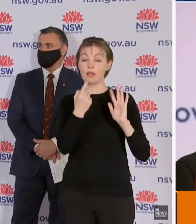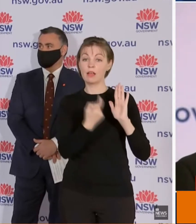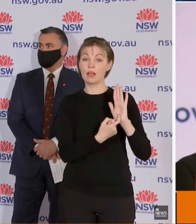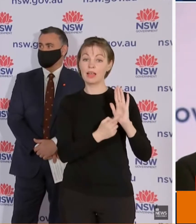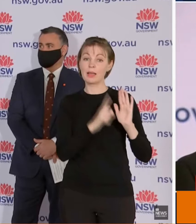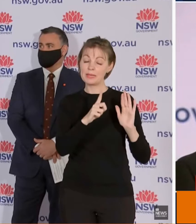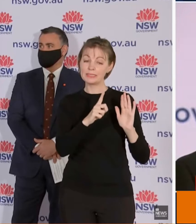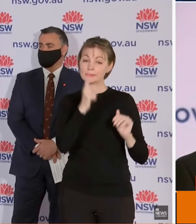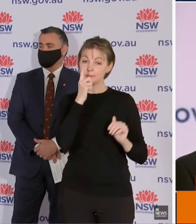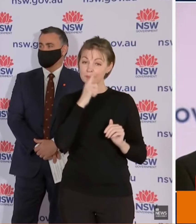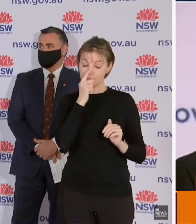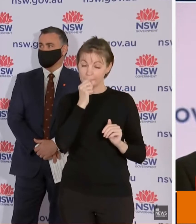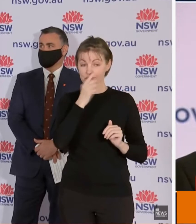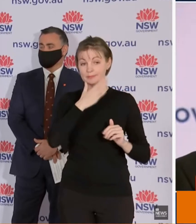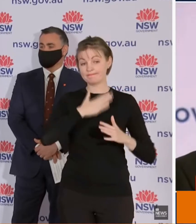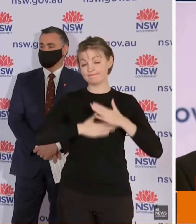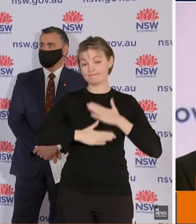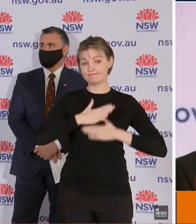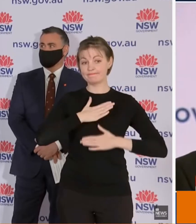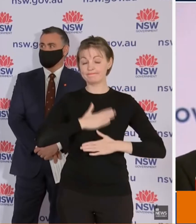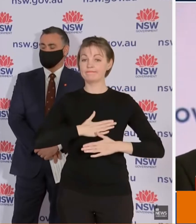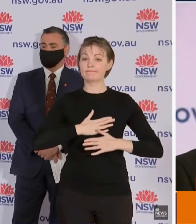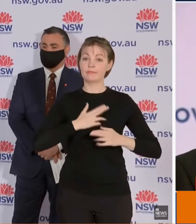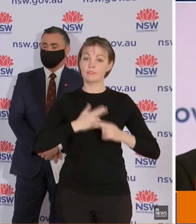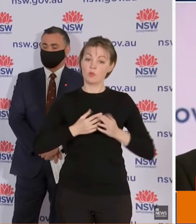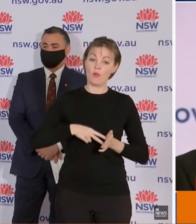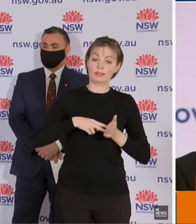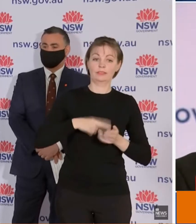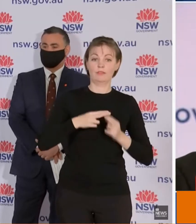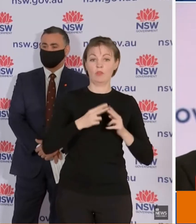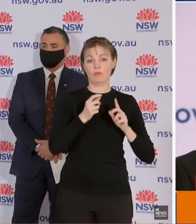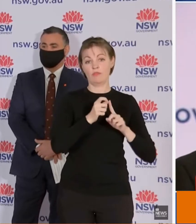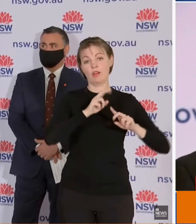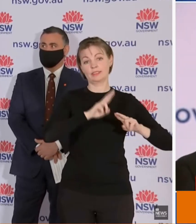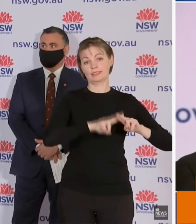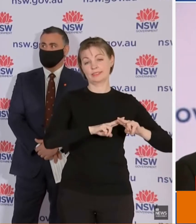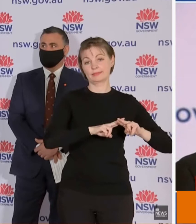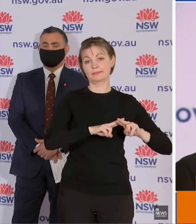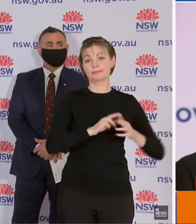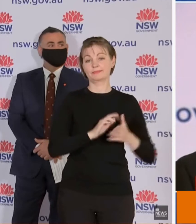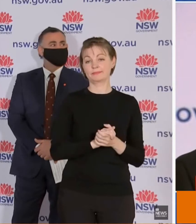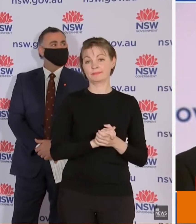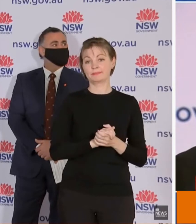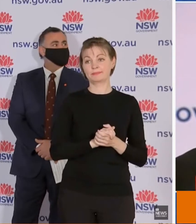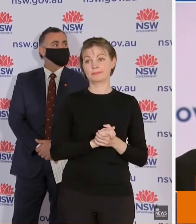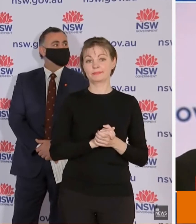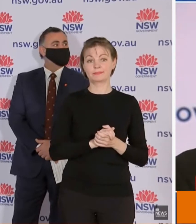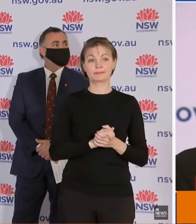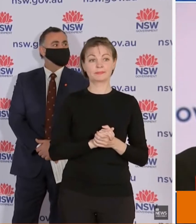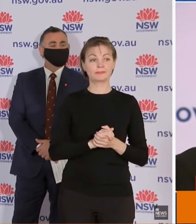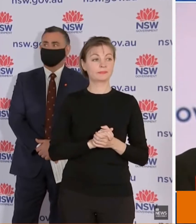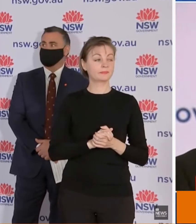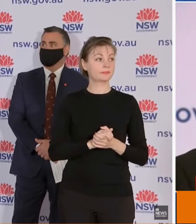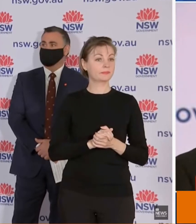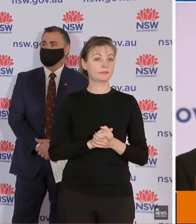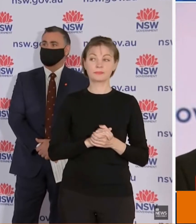you might have to be patient until the federal government can provide more Pfizer to New South Wales and indeed also to Victoria. Sorry, Lucy. Sorry, I'll just do